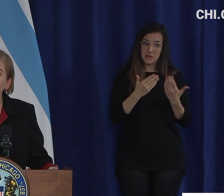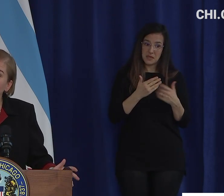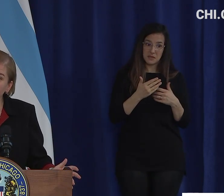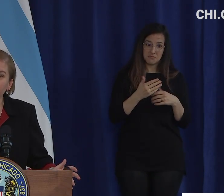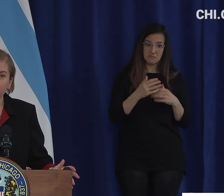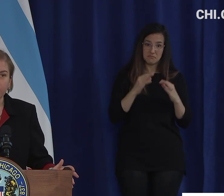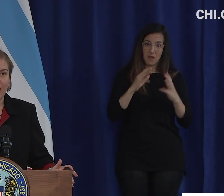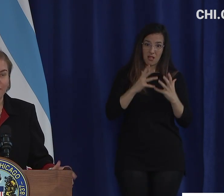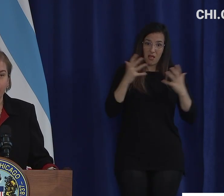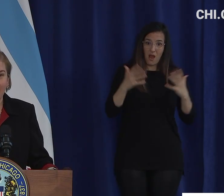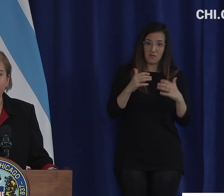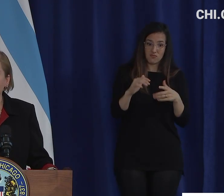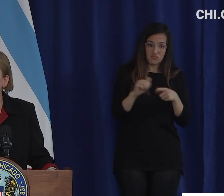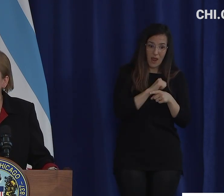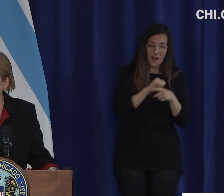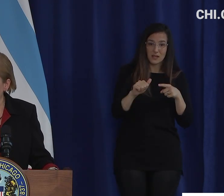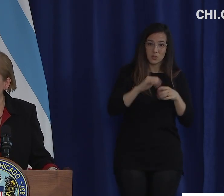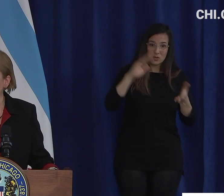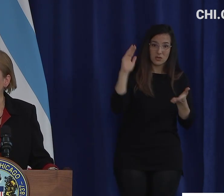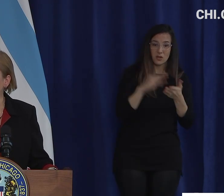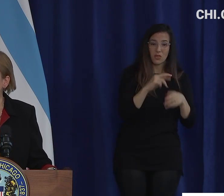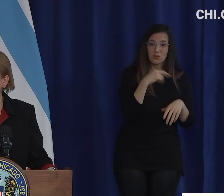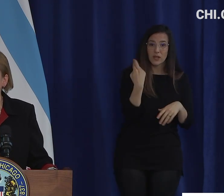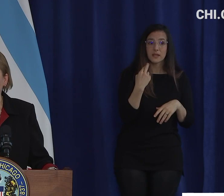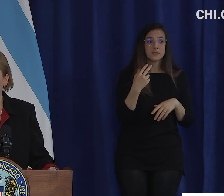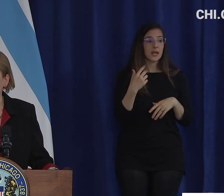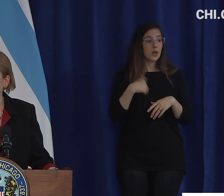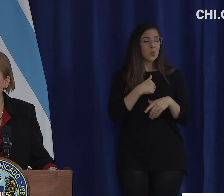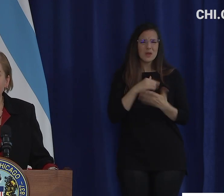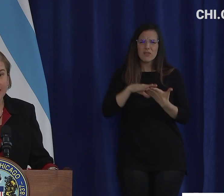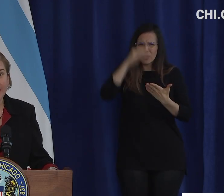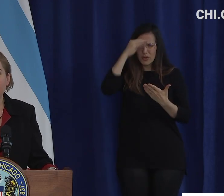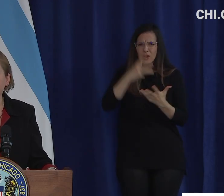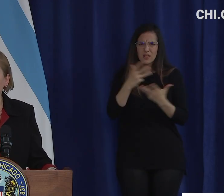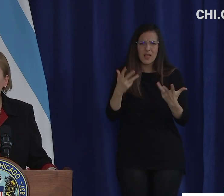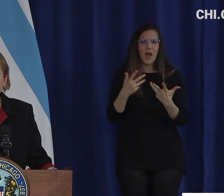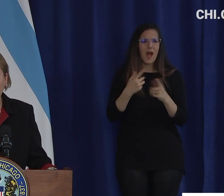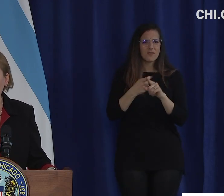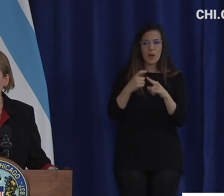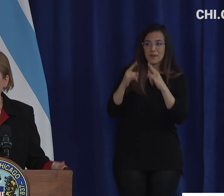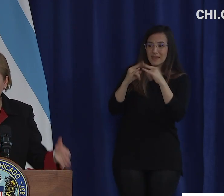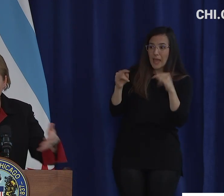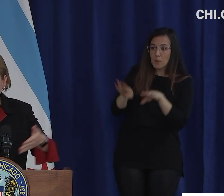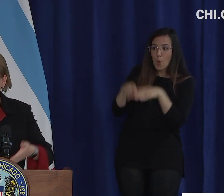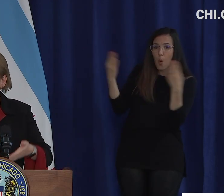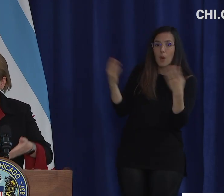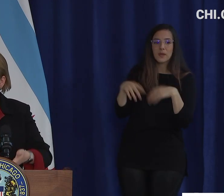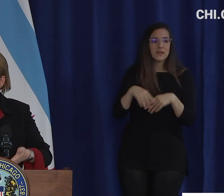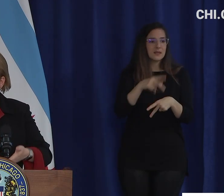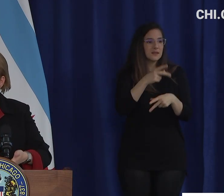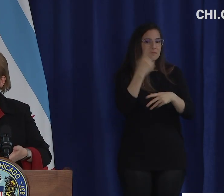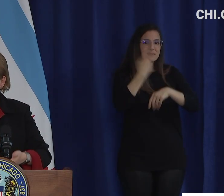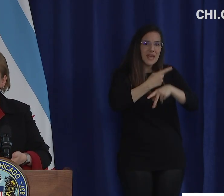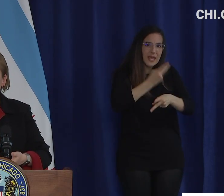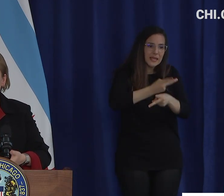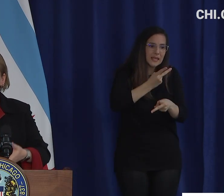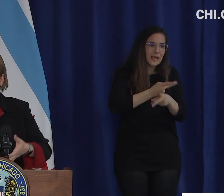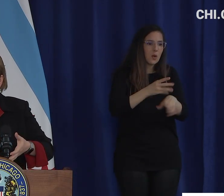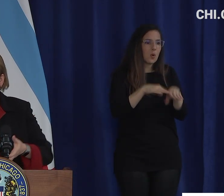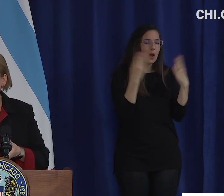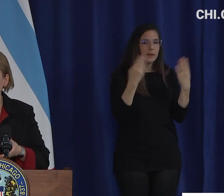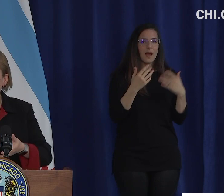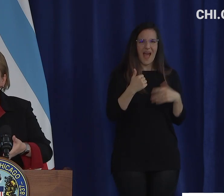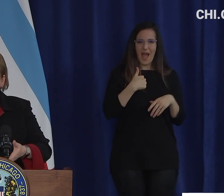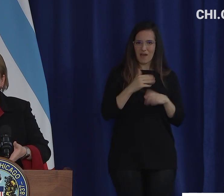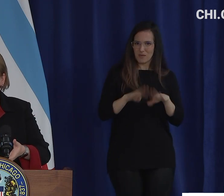that risk. And we've learned a lot from having camps open, from having daycares open, childcare. Like I said, I've got this pediatric team